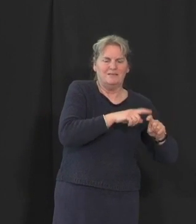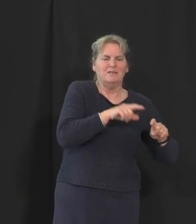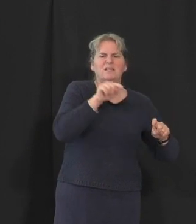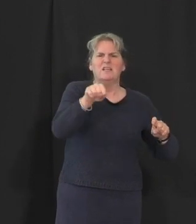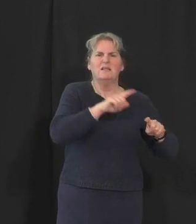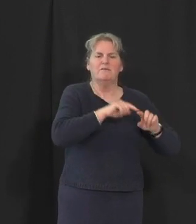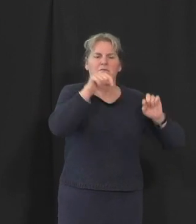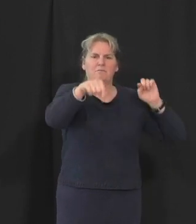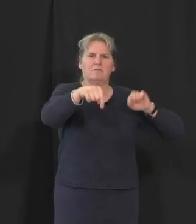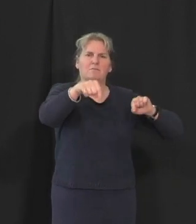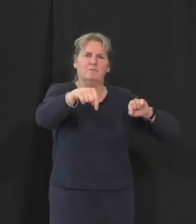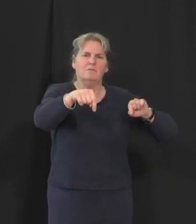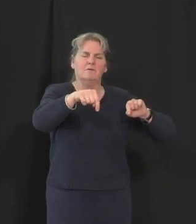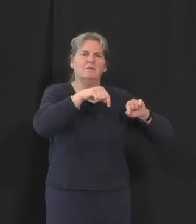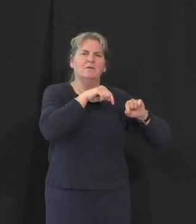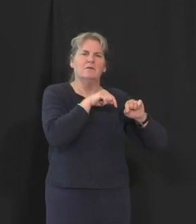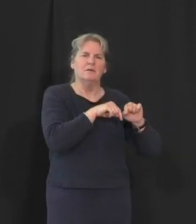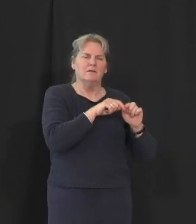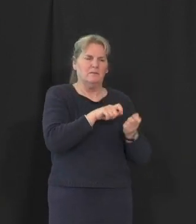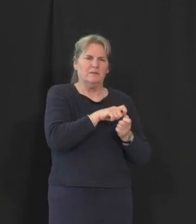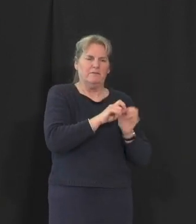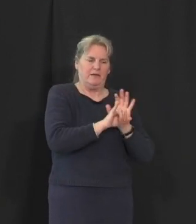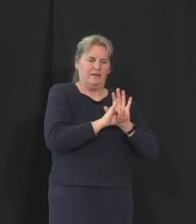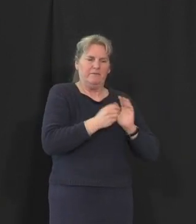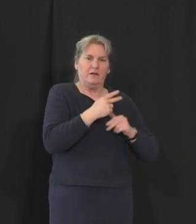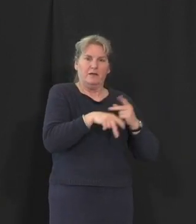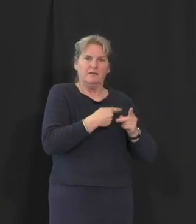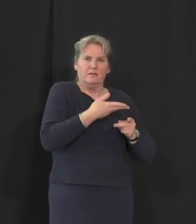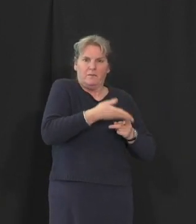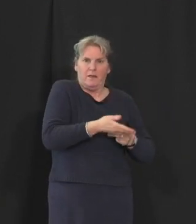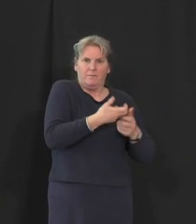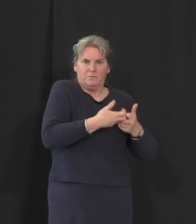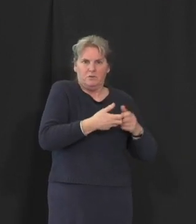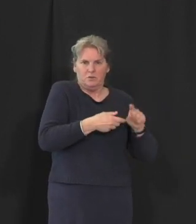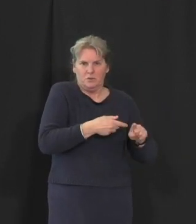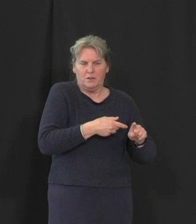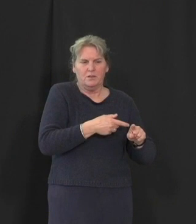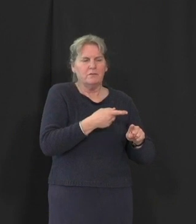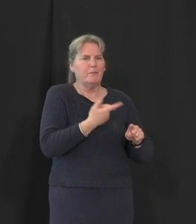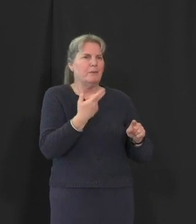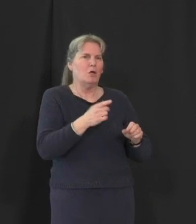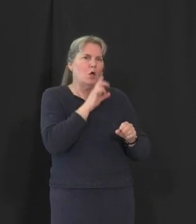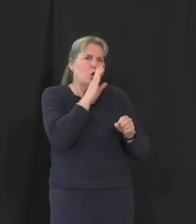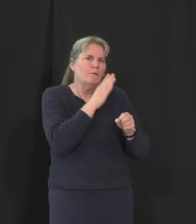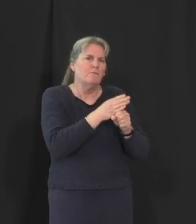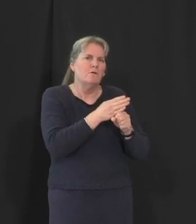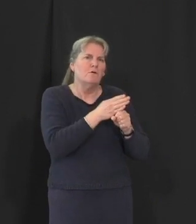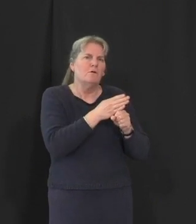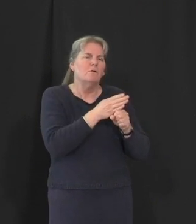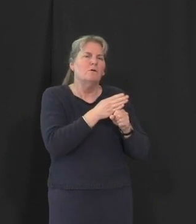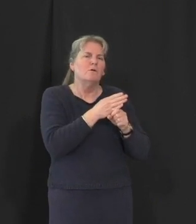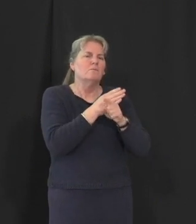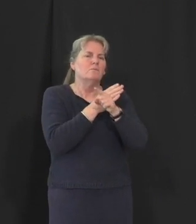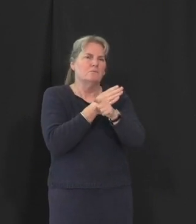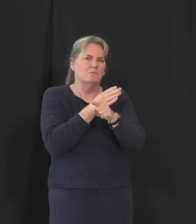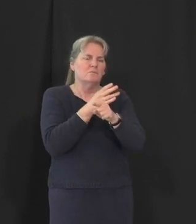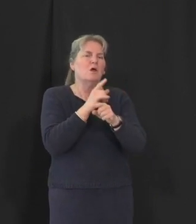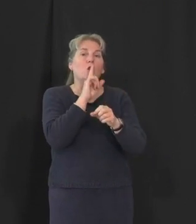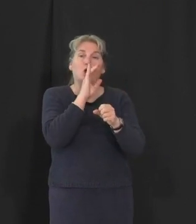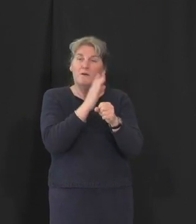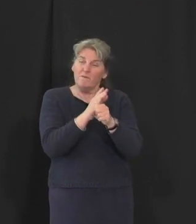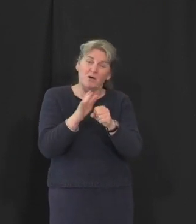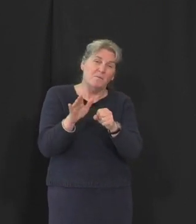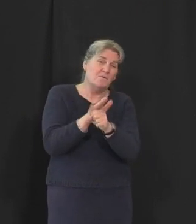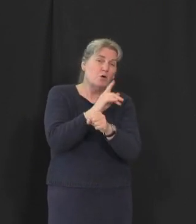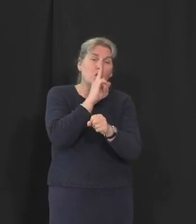supplemental test. But almost certainly we will need confirmatory testing still to be carried out.